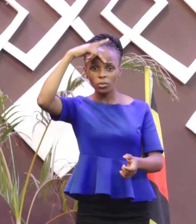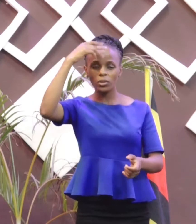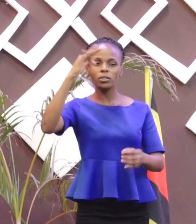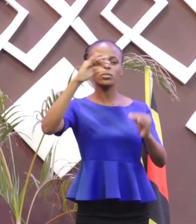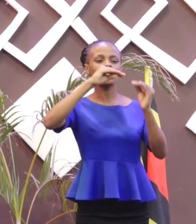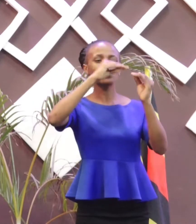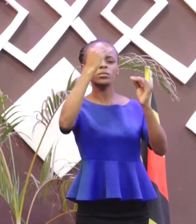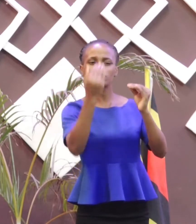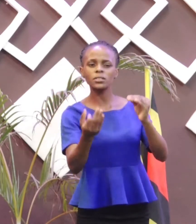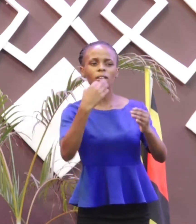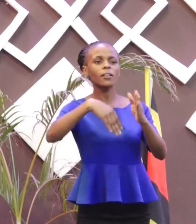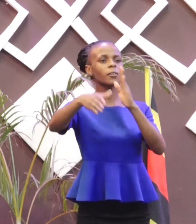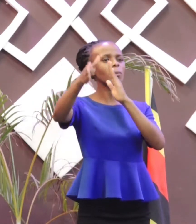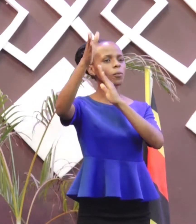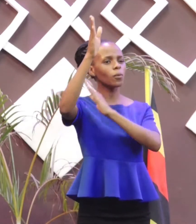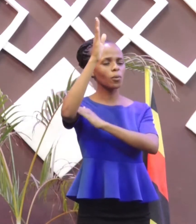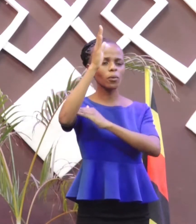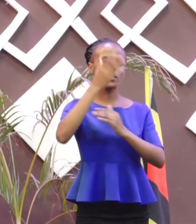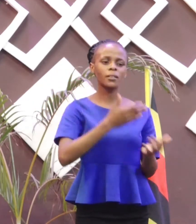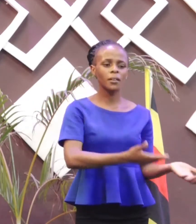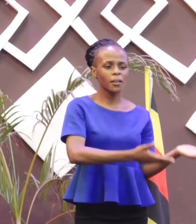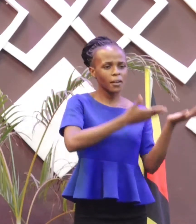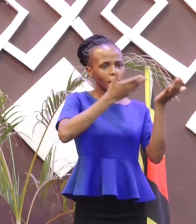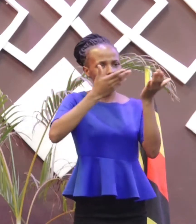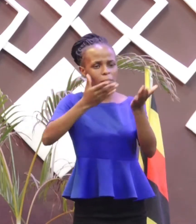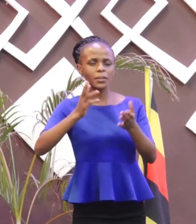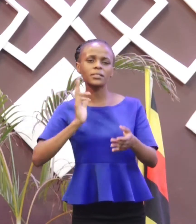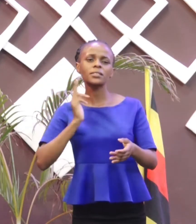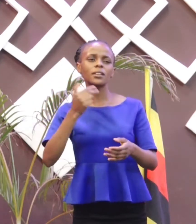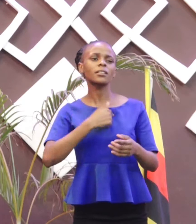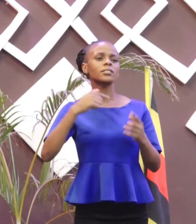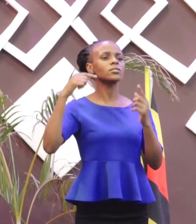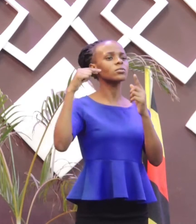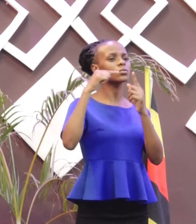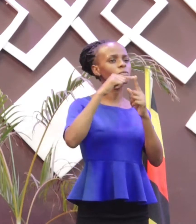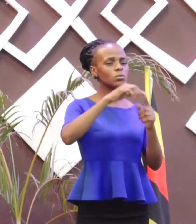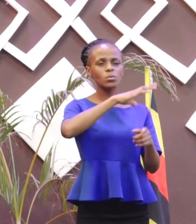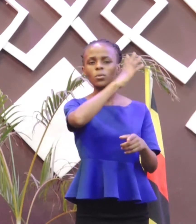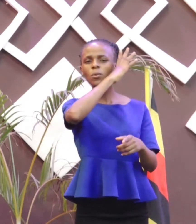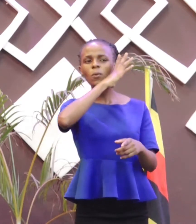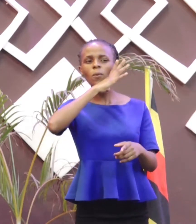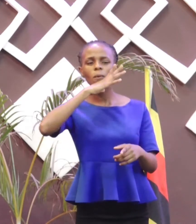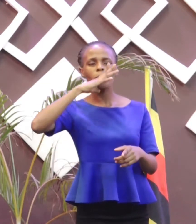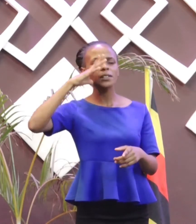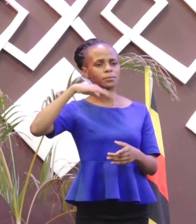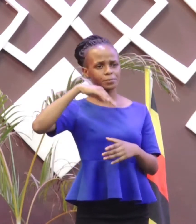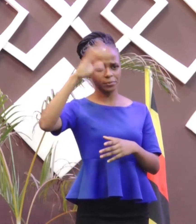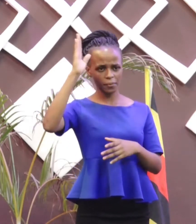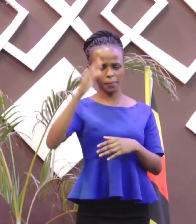to maturity. So okuzimbibwa okututusa kusechimu